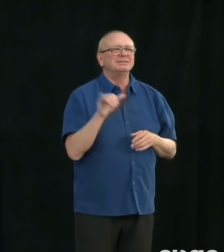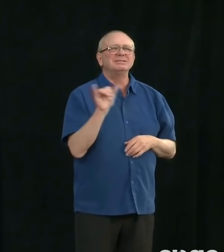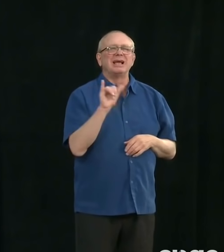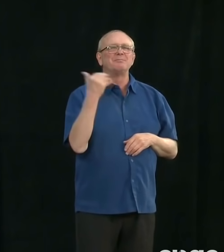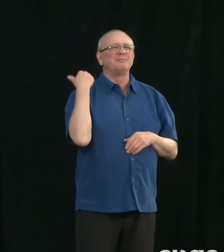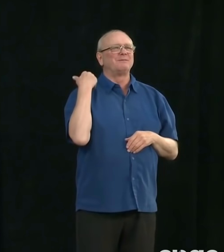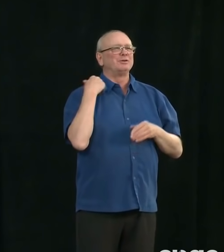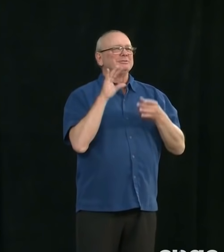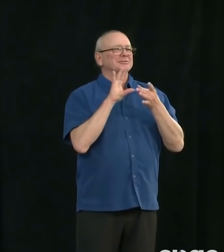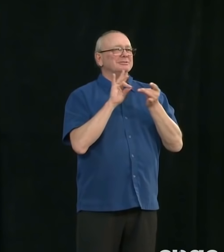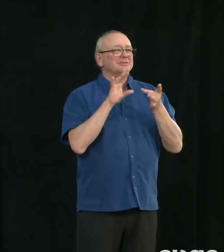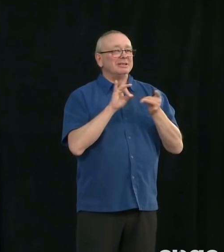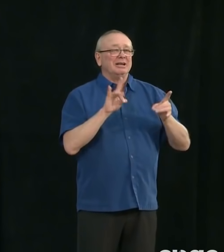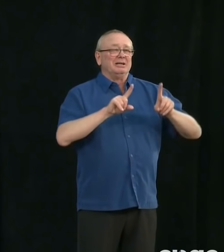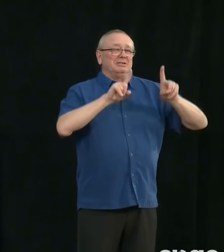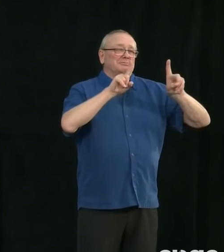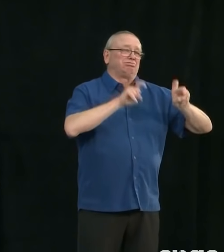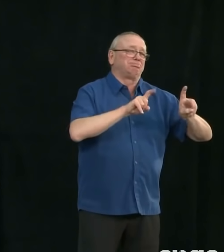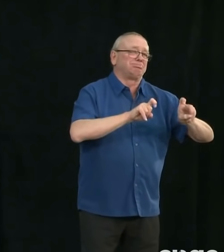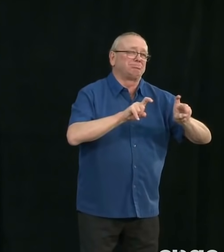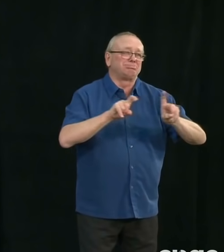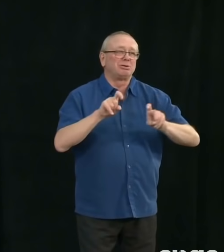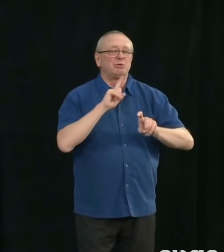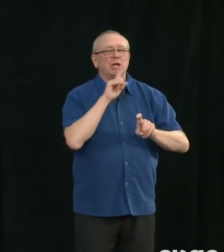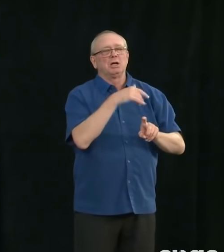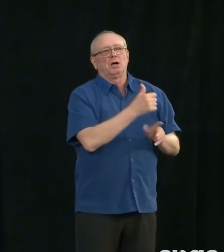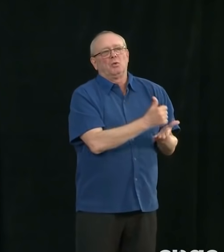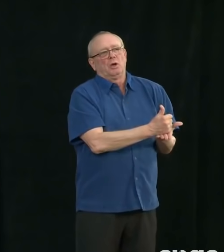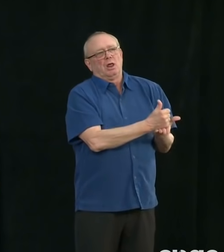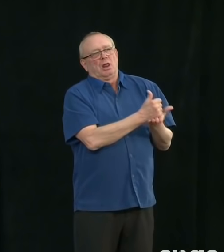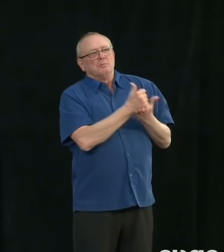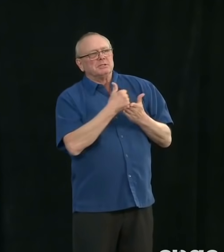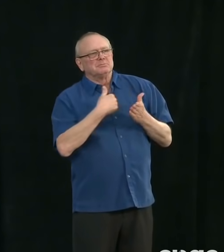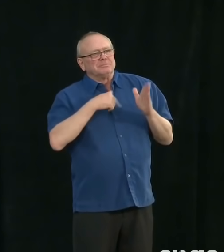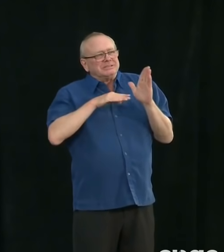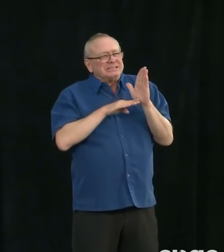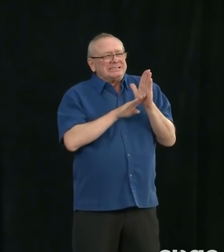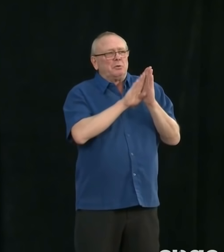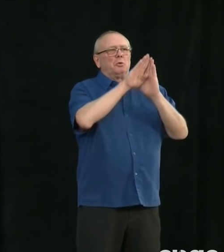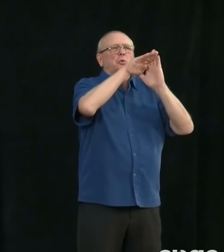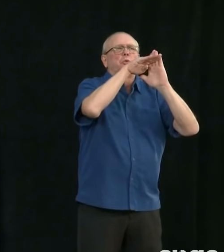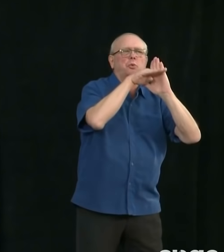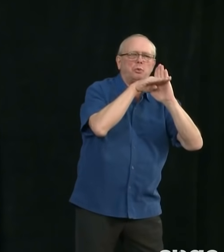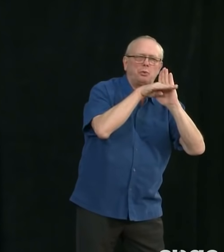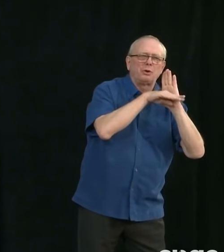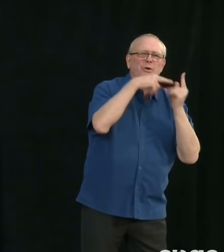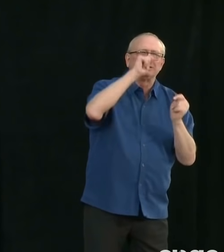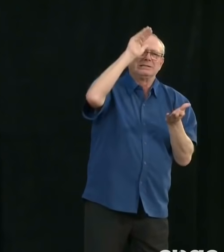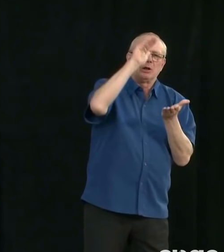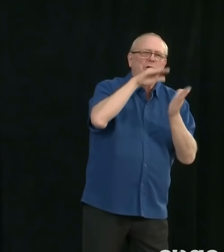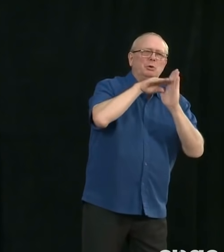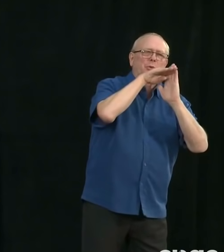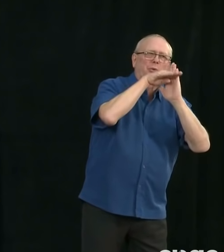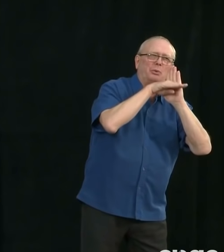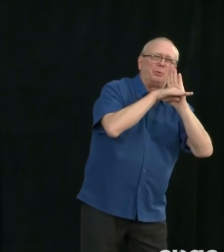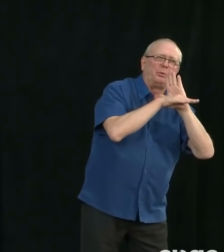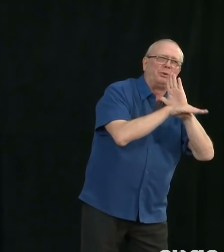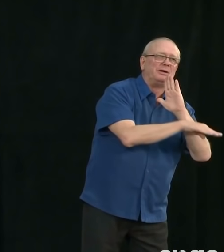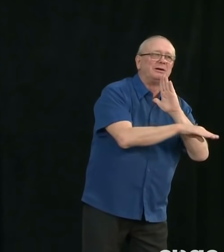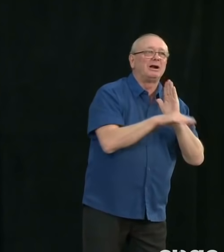strategy to flatten the curve. This investment will further build Alberta's testing capacity, already one of the highest in the